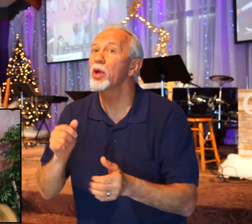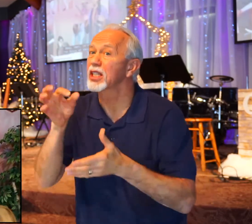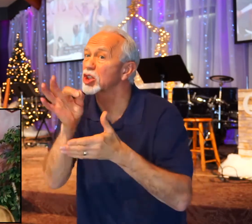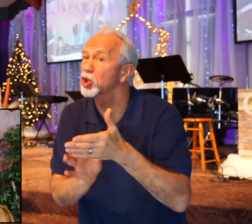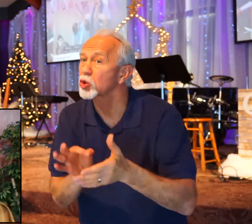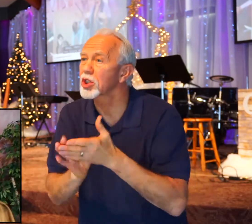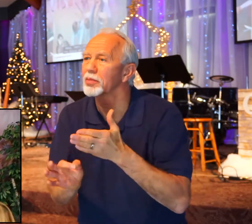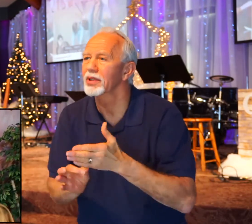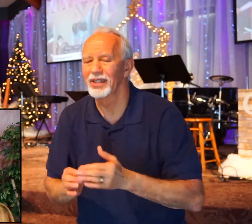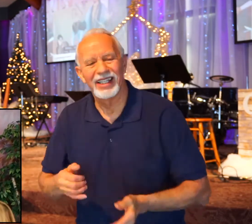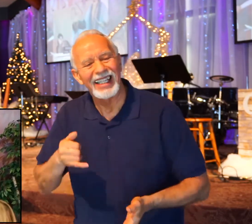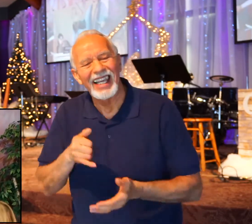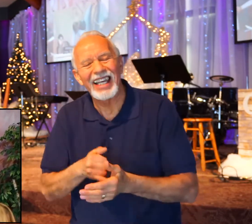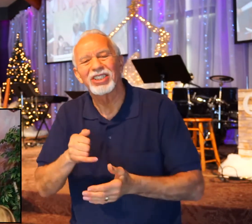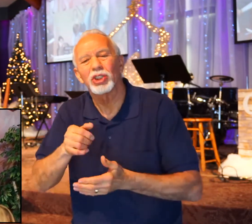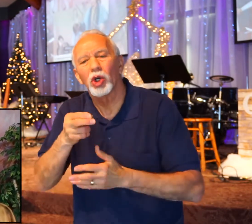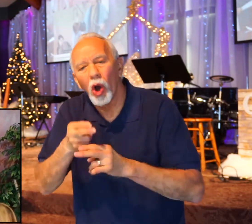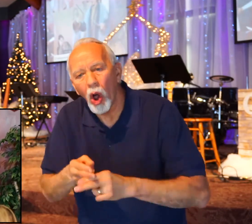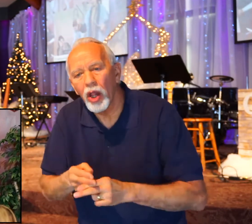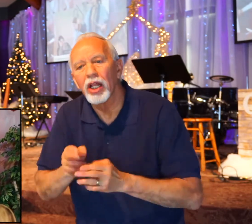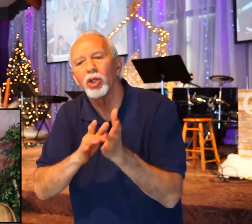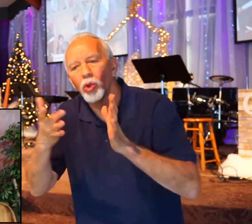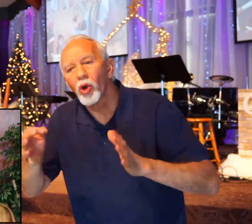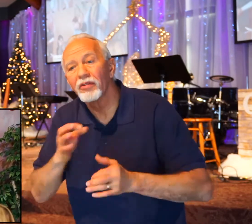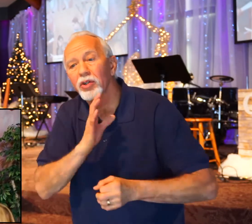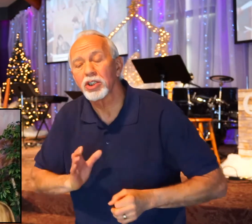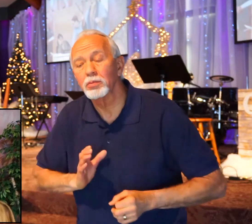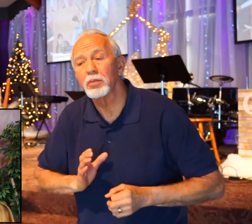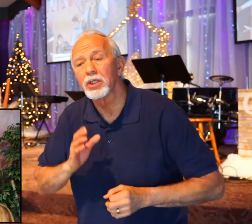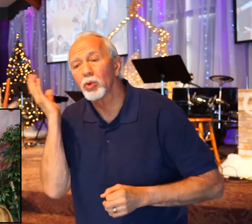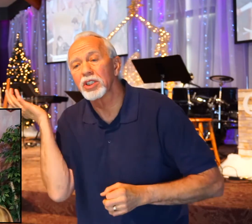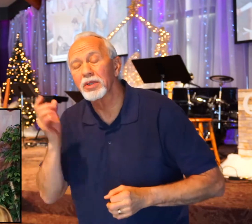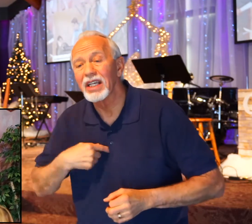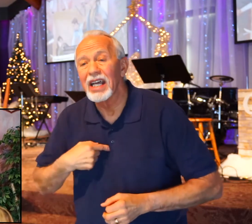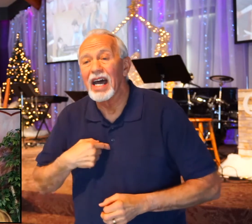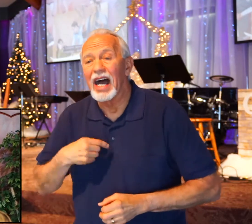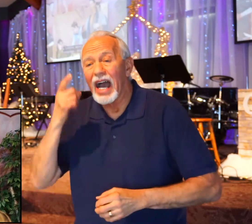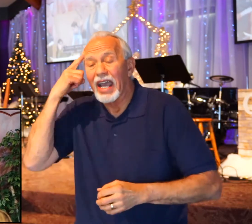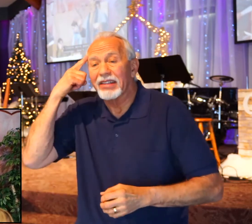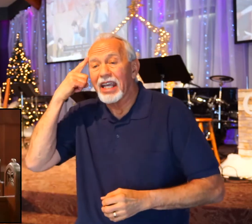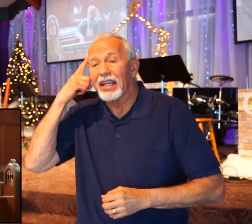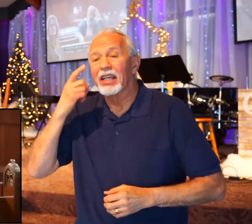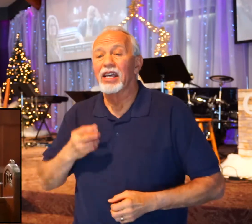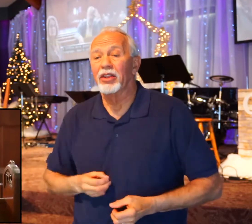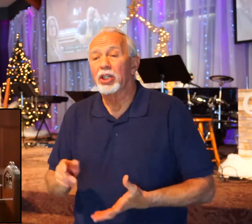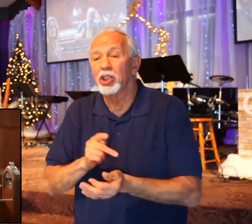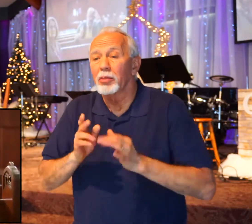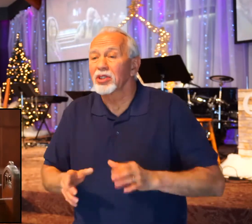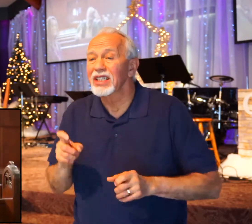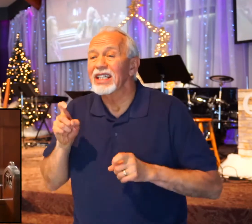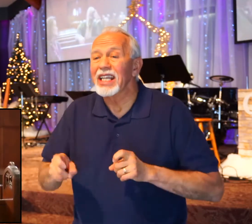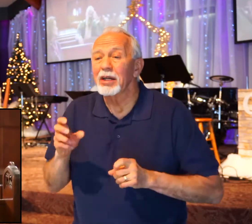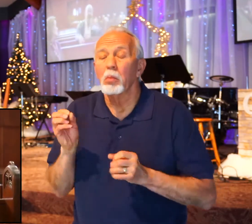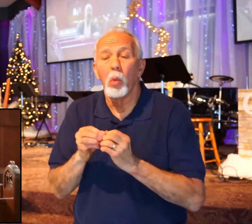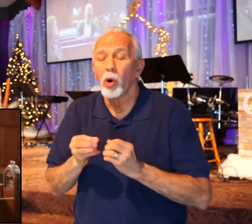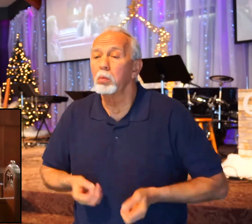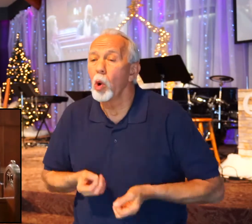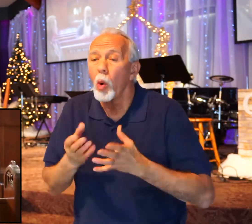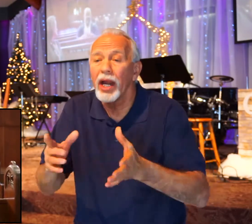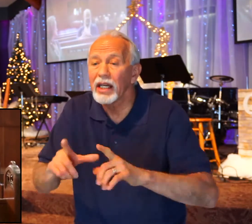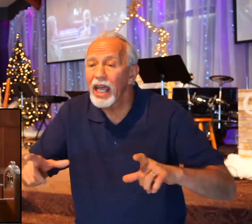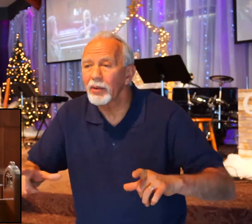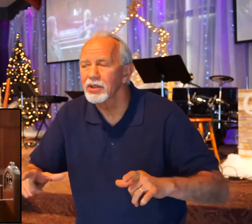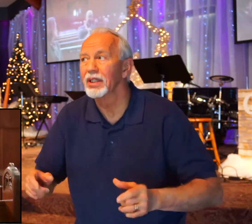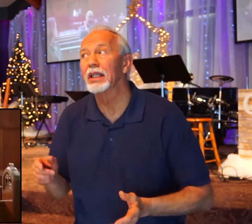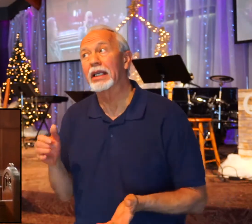it's called The Glory of Christmas. I think the shepherds deserve a little more poetic language, don't you think? It's the